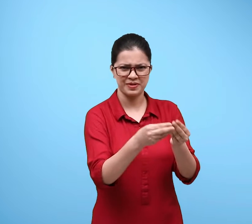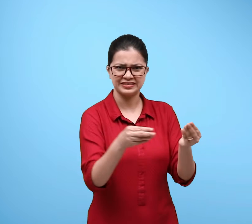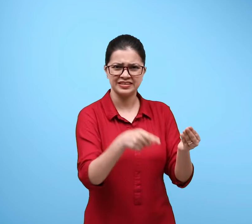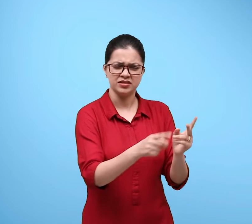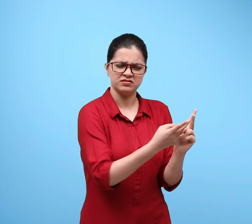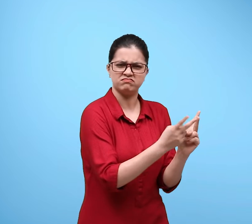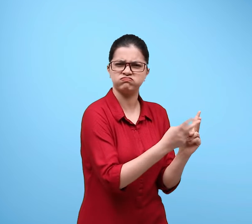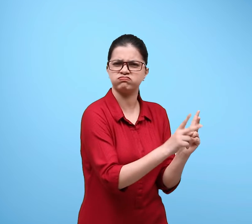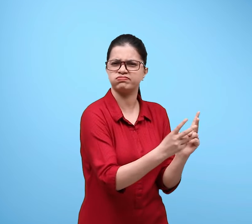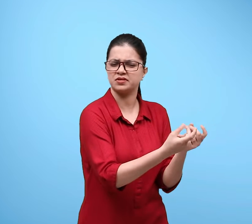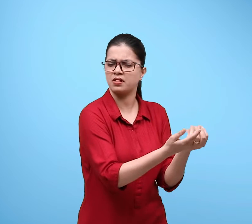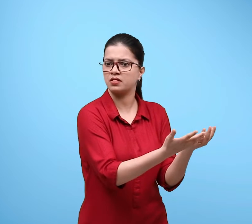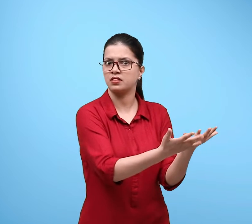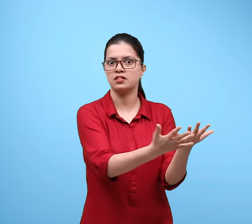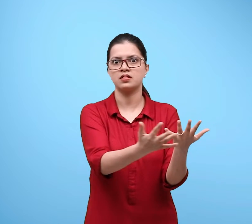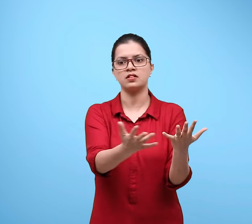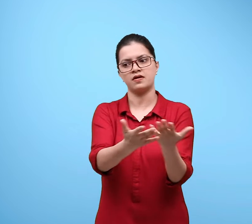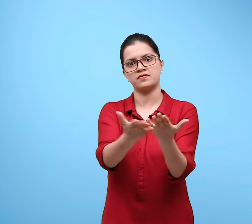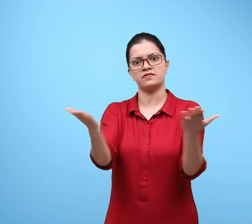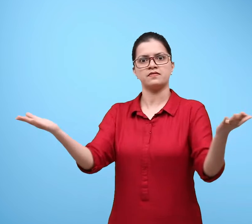Materials usually look different from each other.